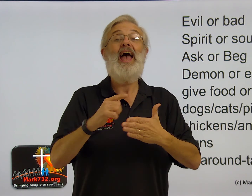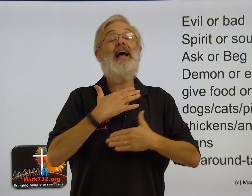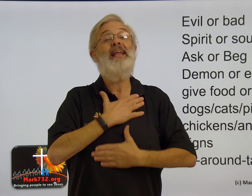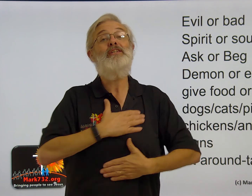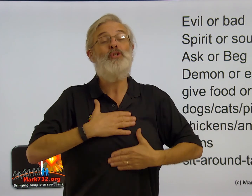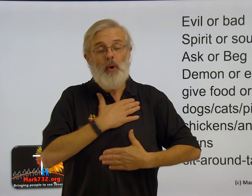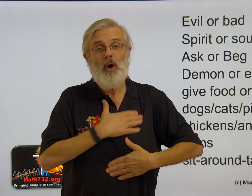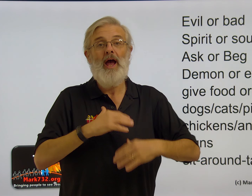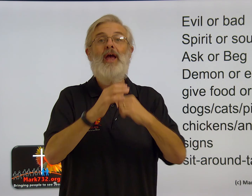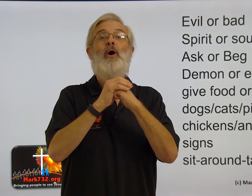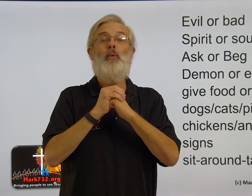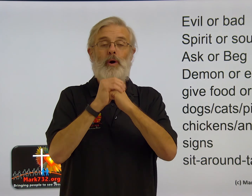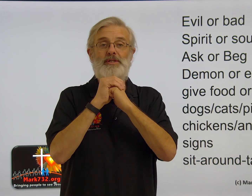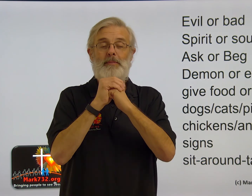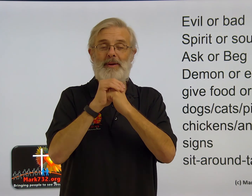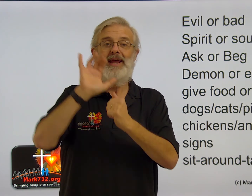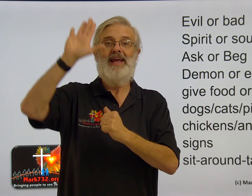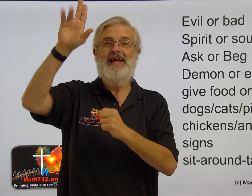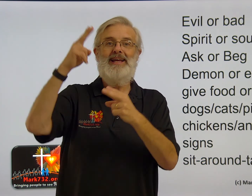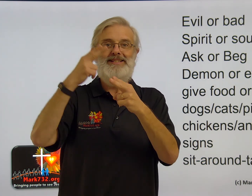enjoy worshiping his name